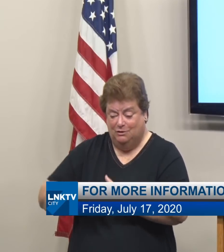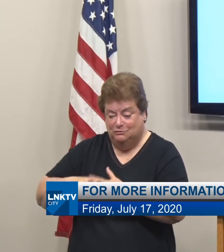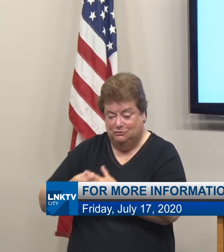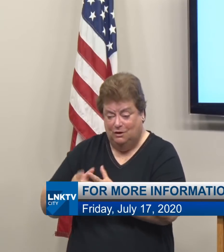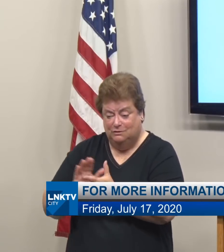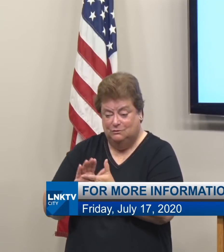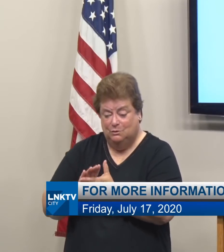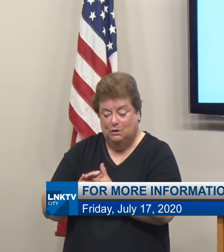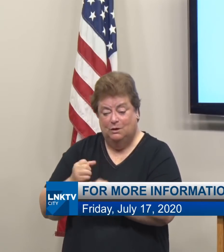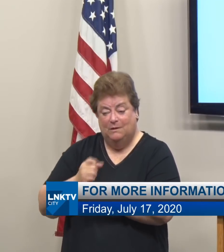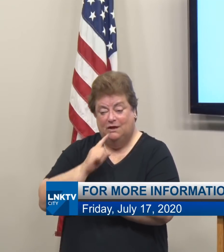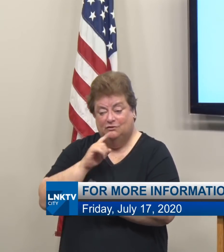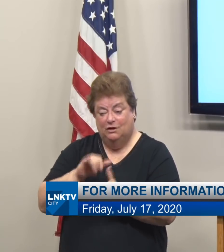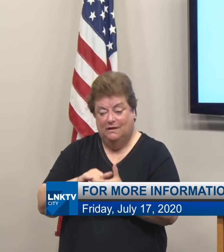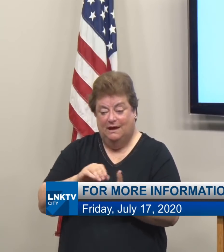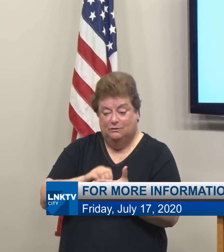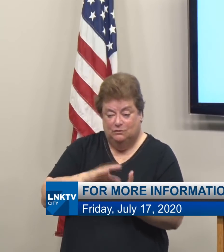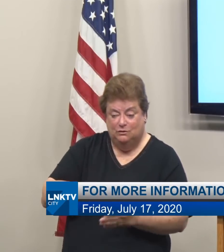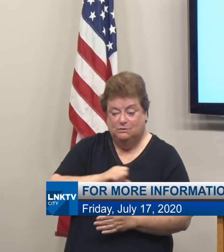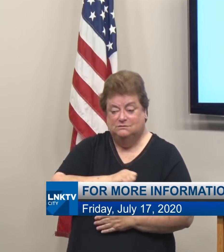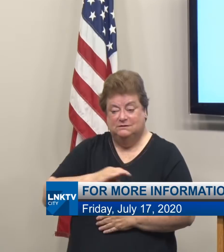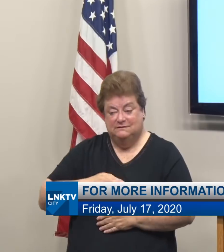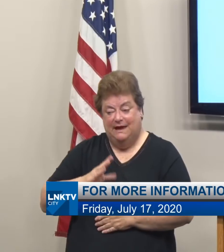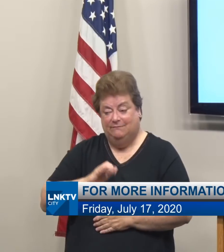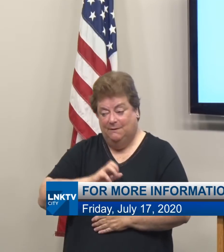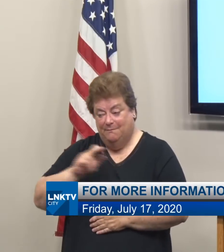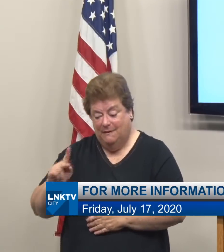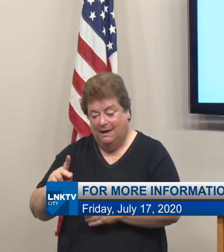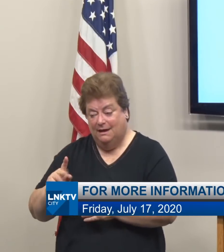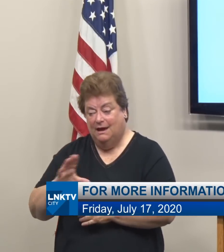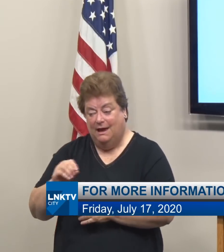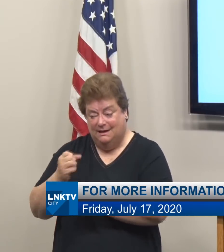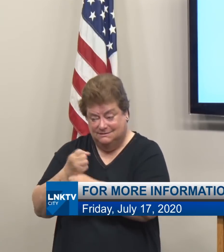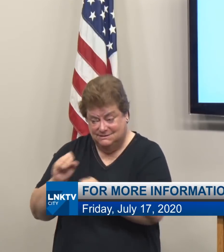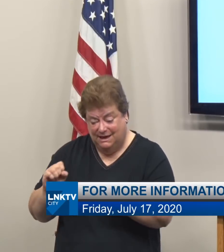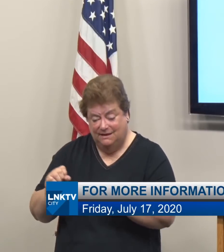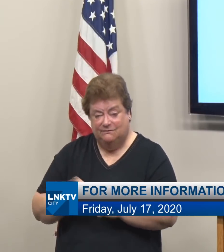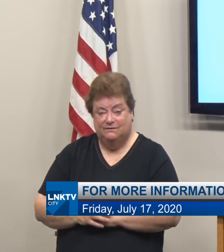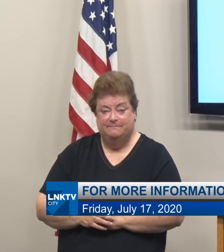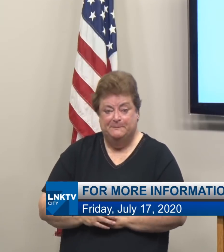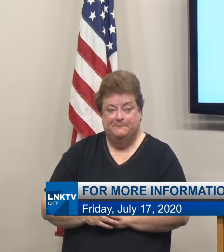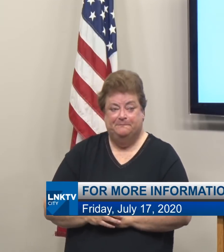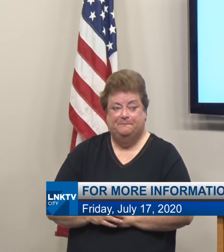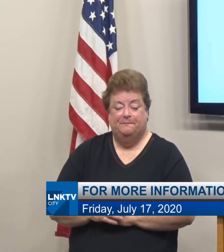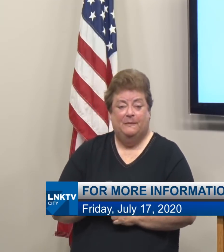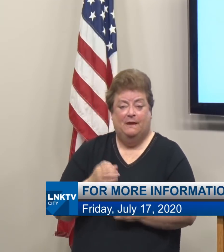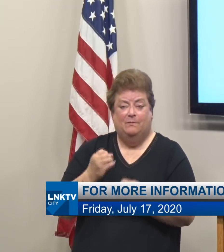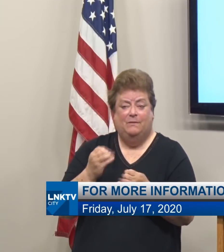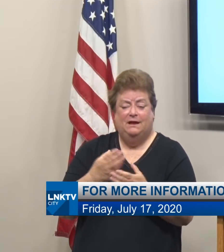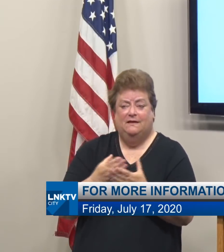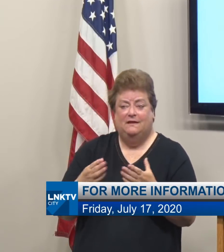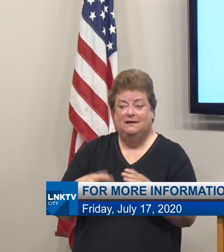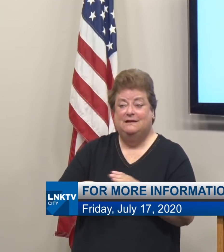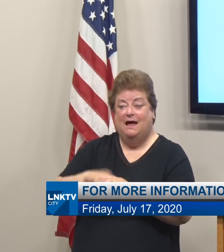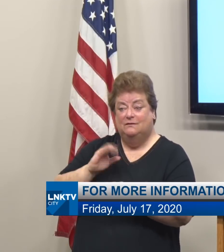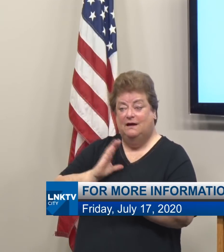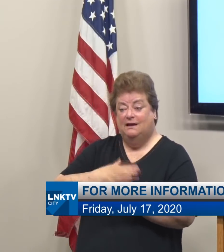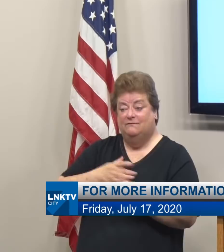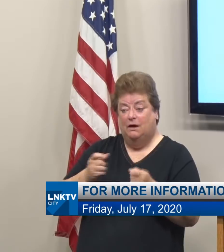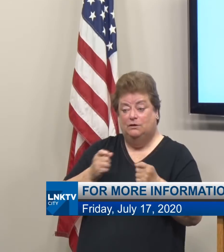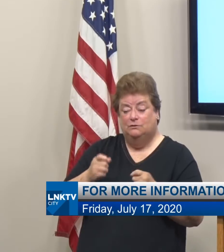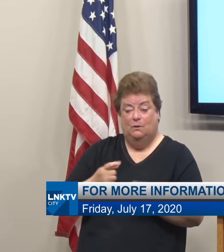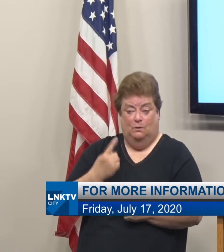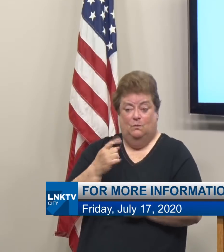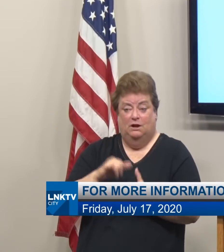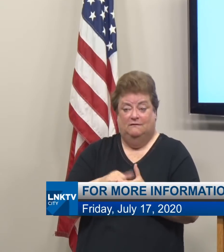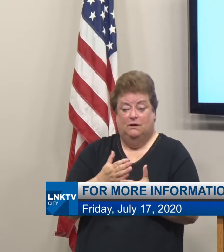make sure that our students and staff return and they're safe. And there are a number of things that are outside of our control. One of those